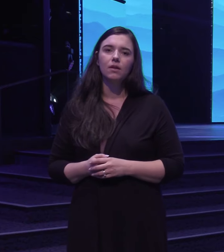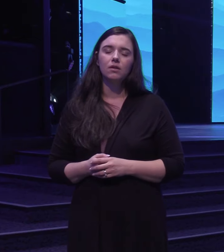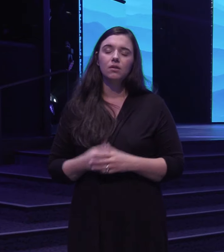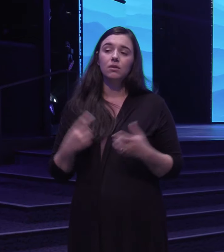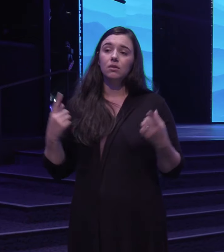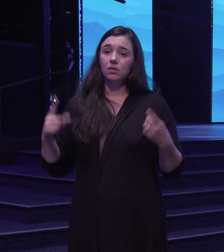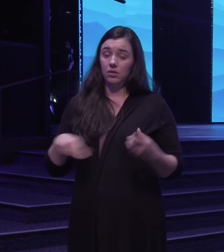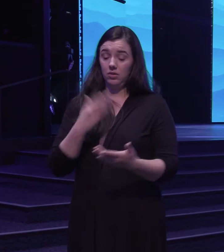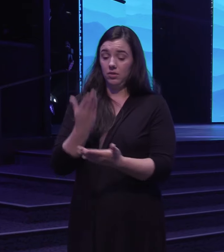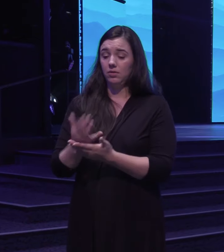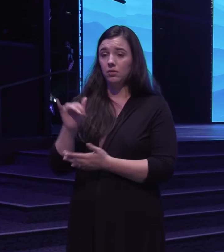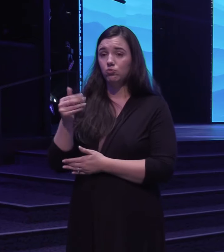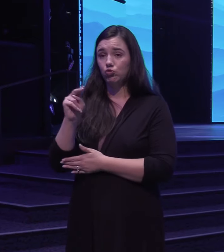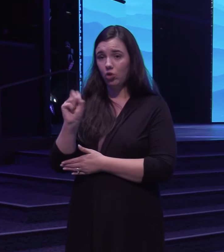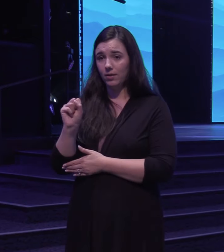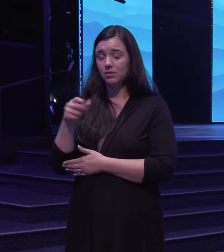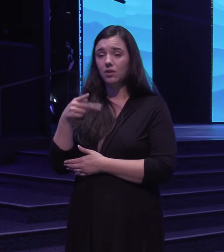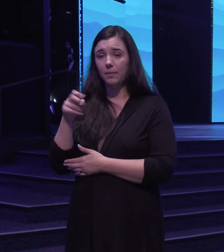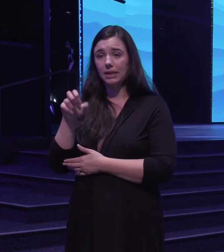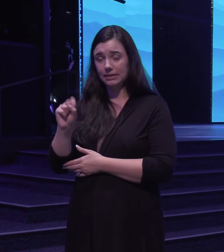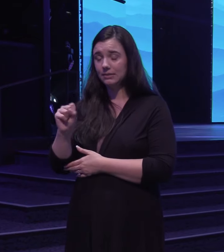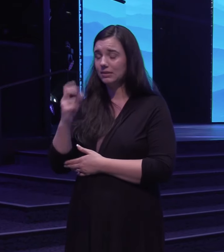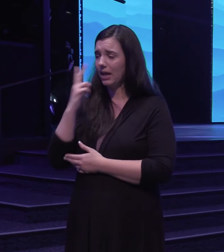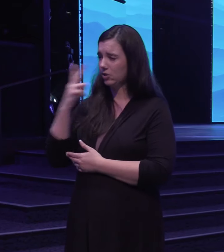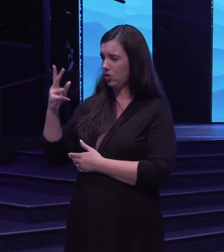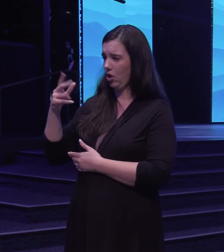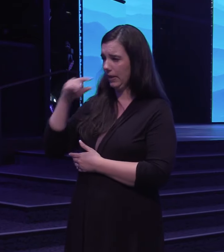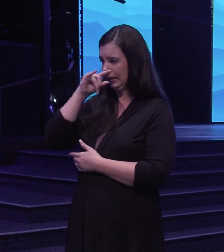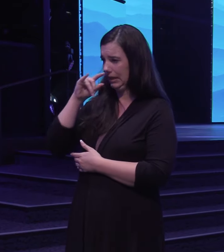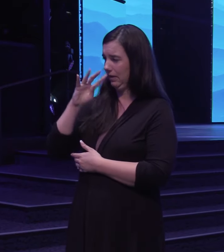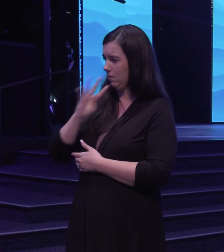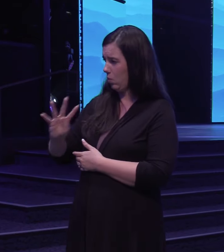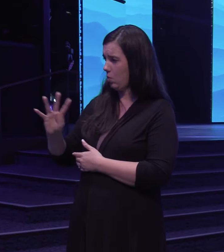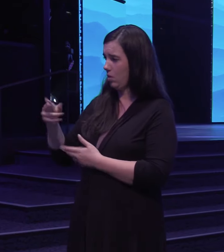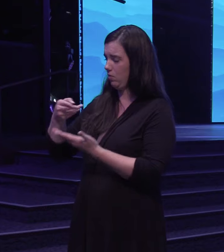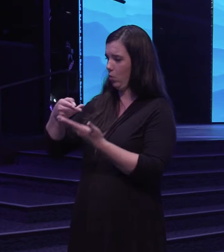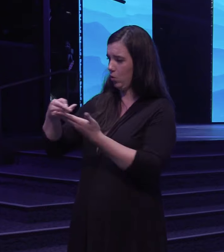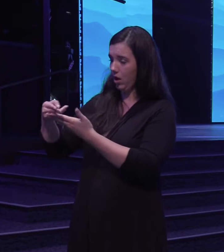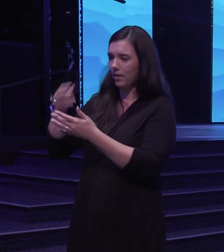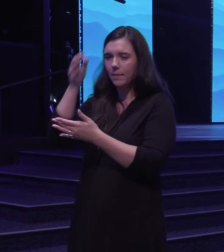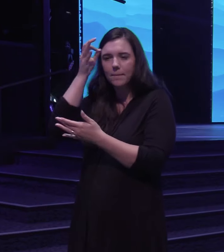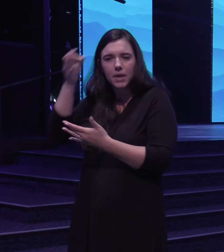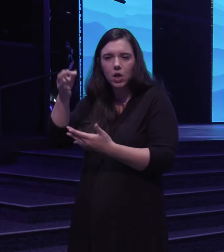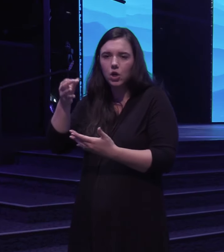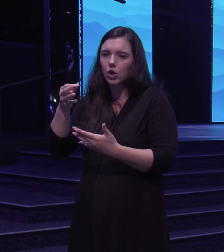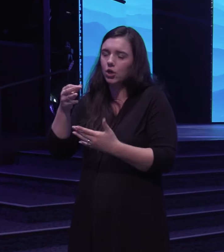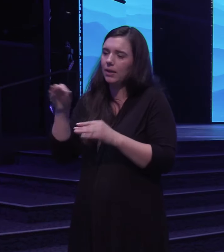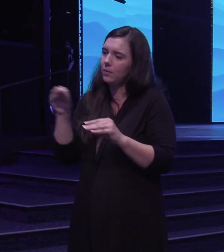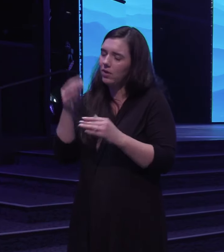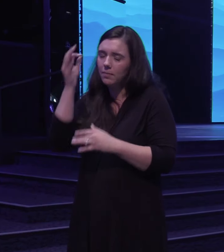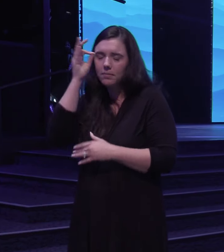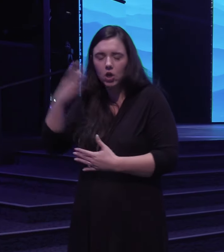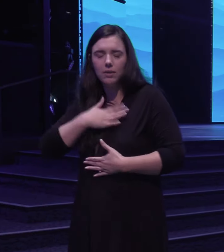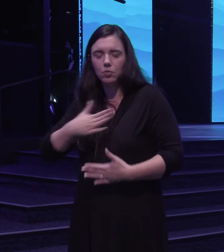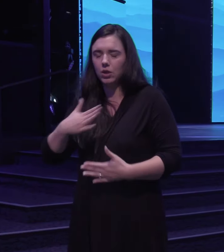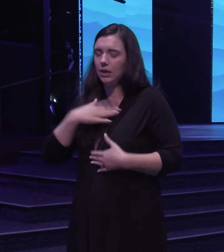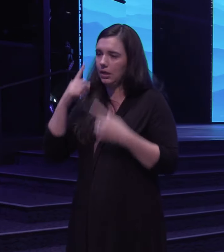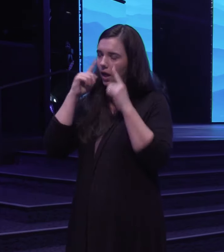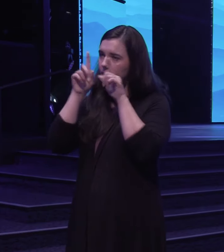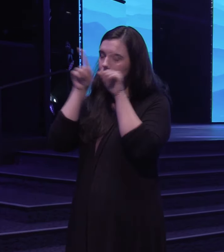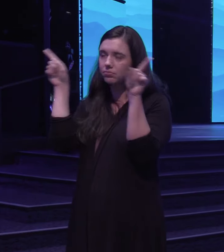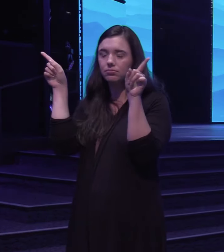And when they came to Johns Hopkins, I saw him roll onto the ward on the stretcher, barely moving, barely breathing, foaming at the mouth, eyes looking in